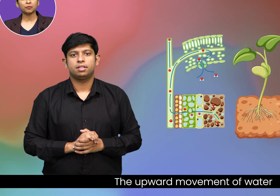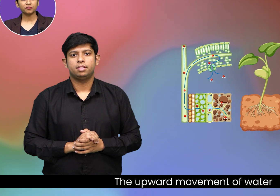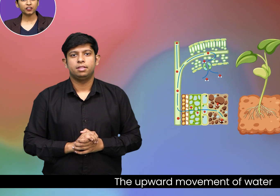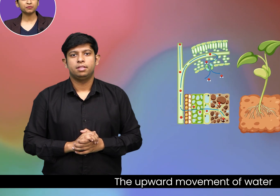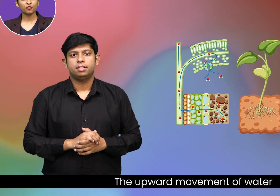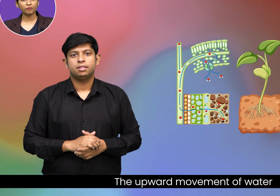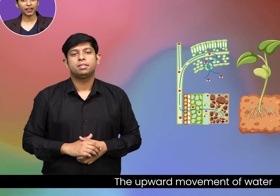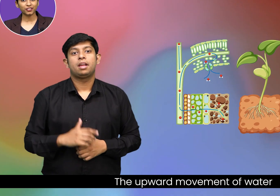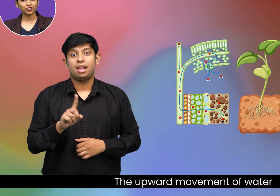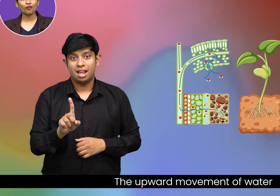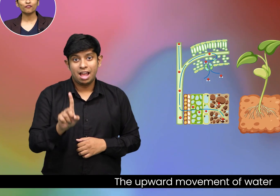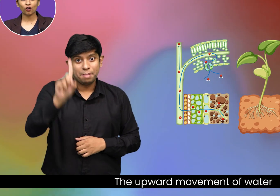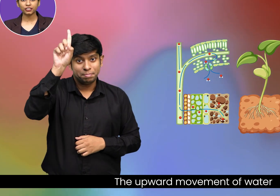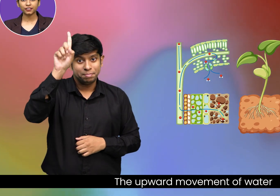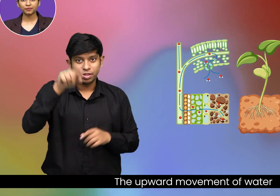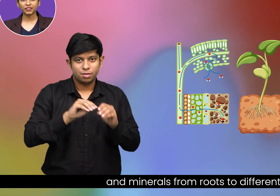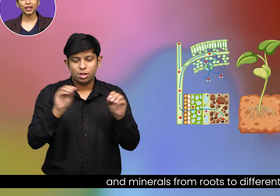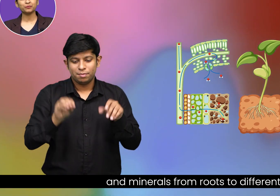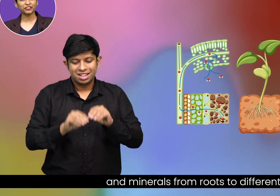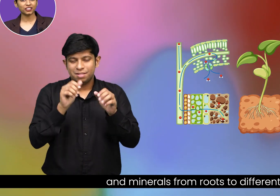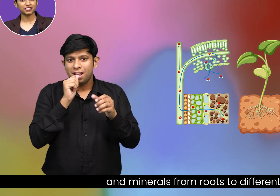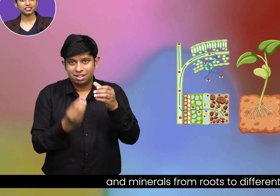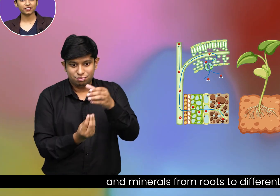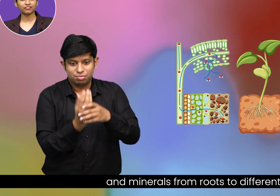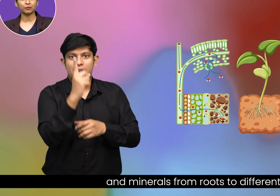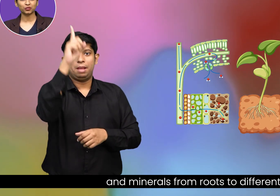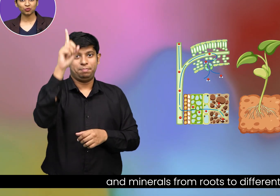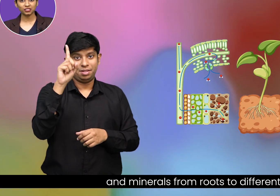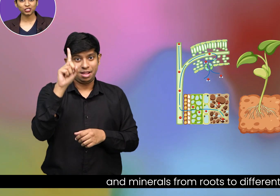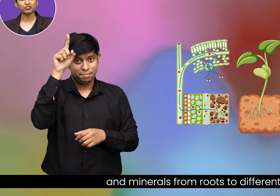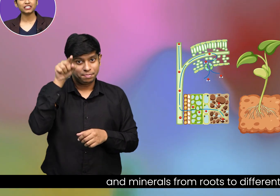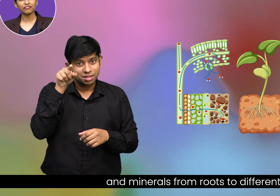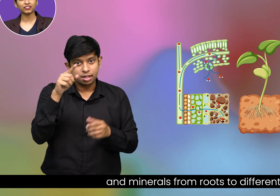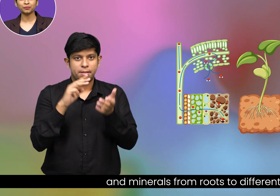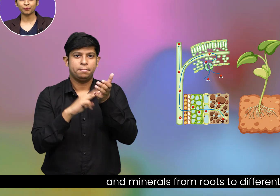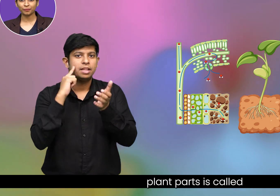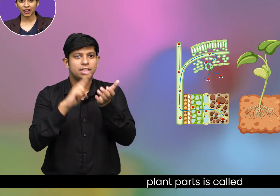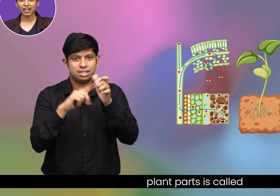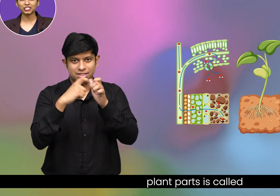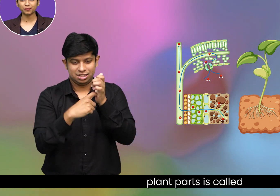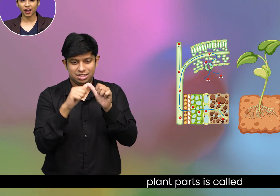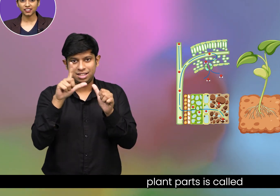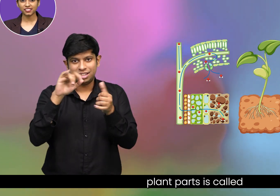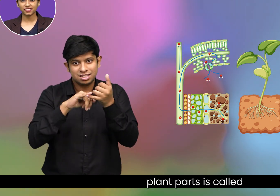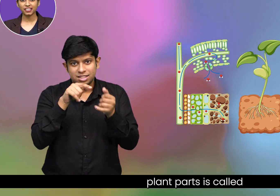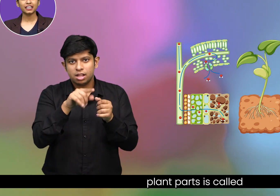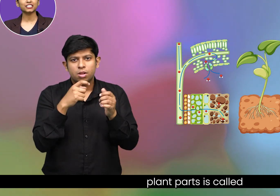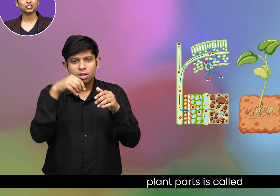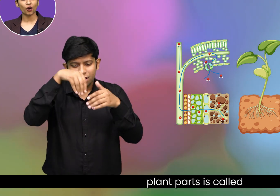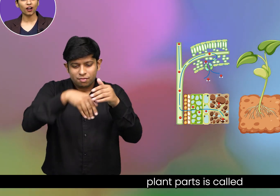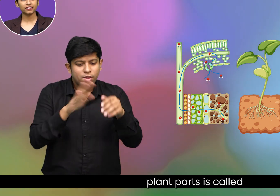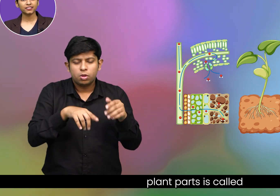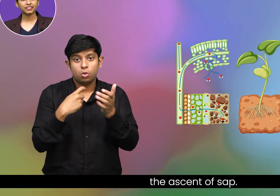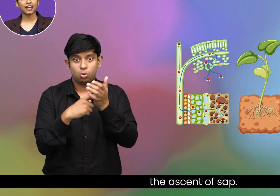The upward movement of water and minerals from roots to different plants' parts